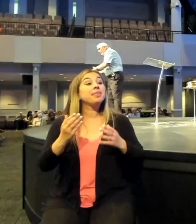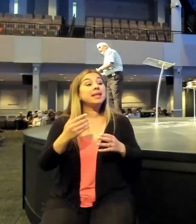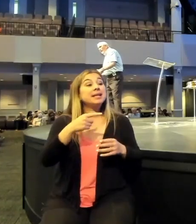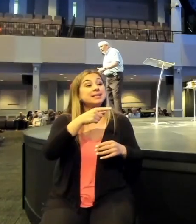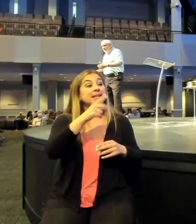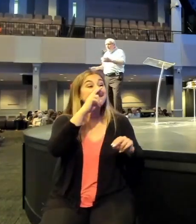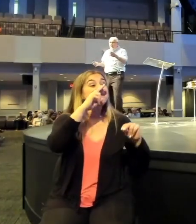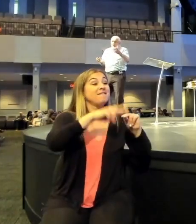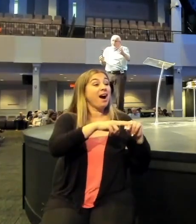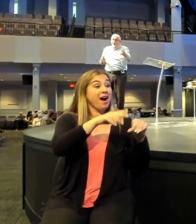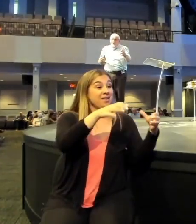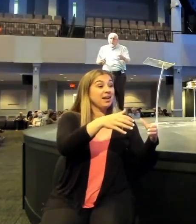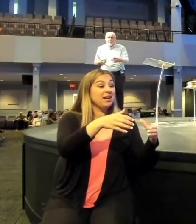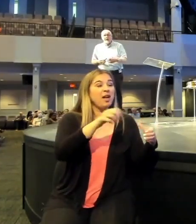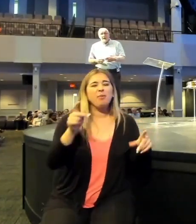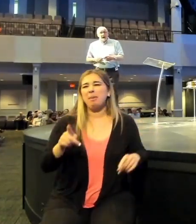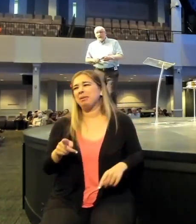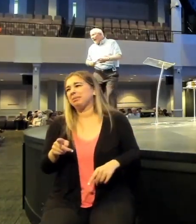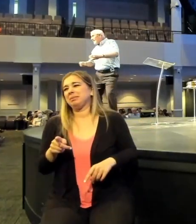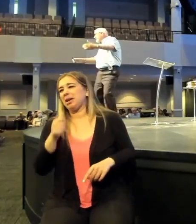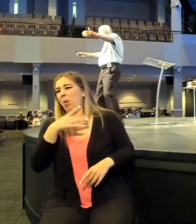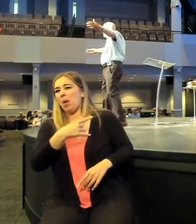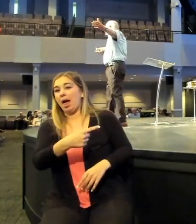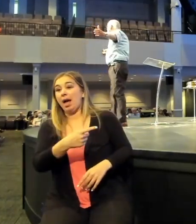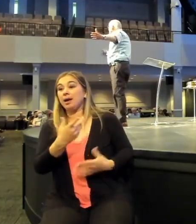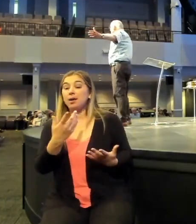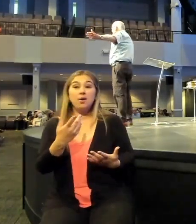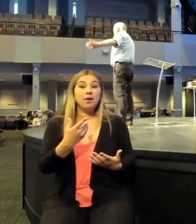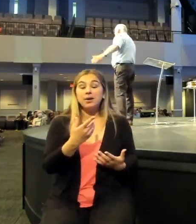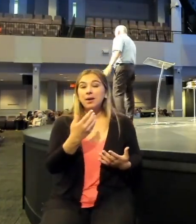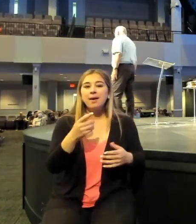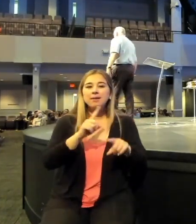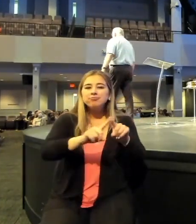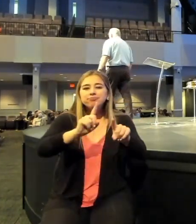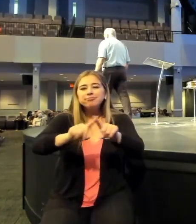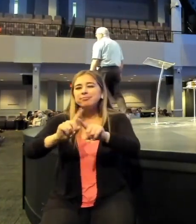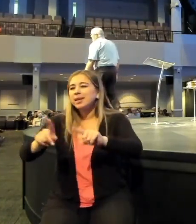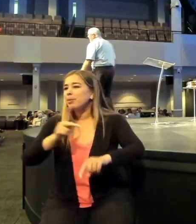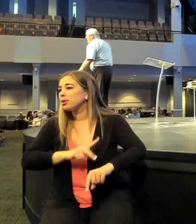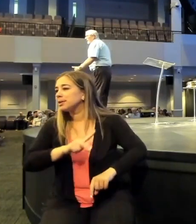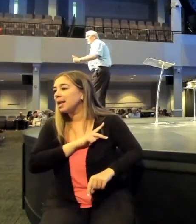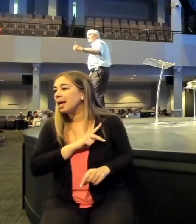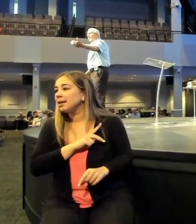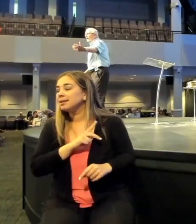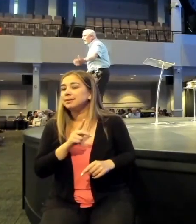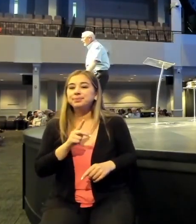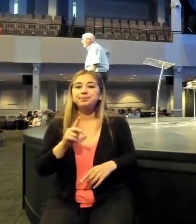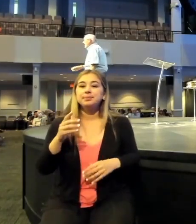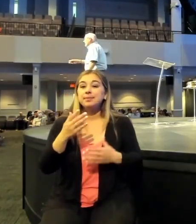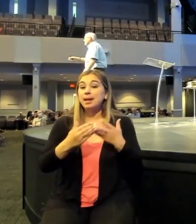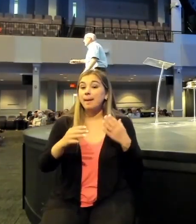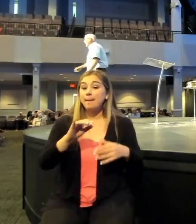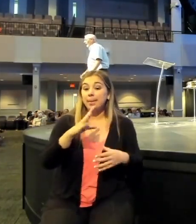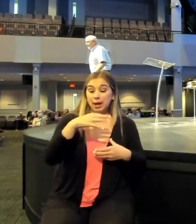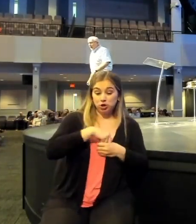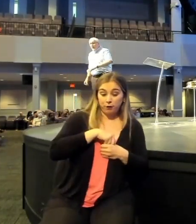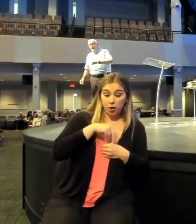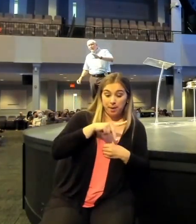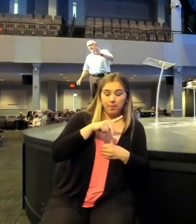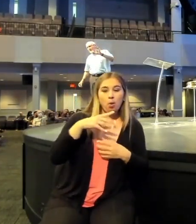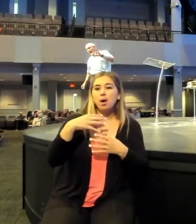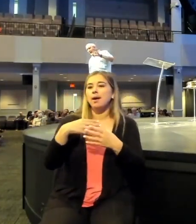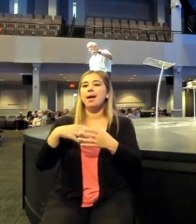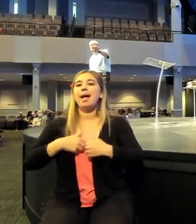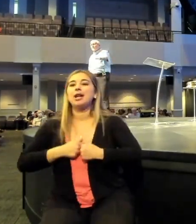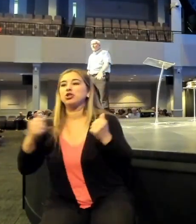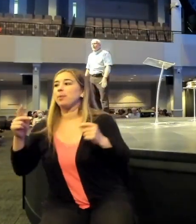for some people are not so much fun for us. A classic division of personalities would be between the introvert and the extrovert. The